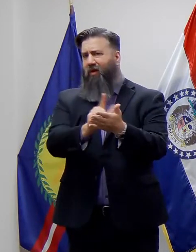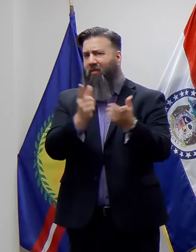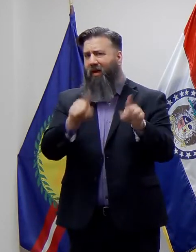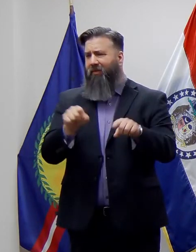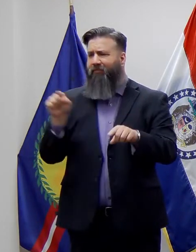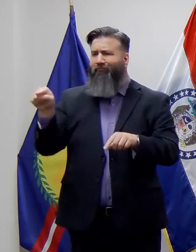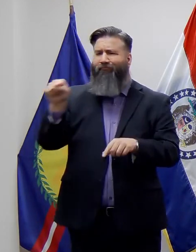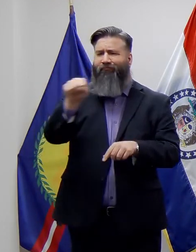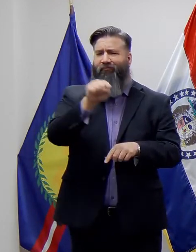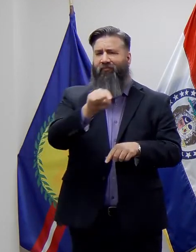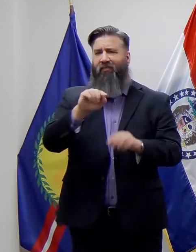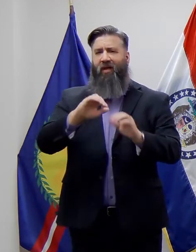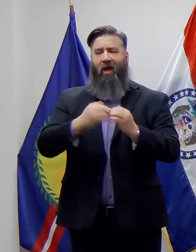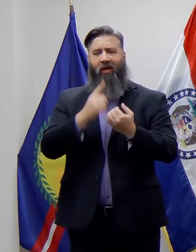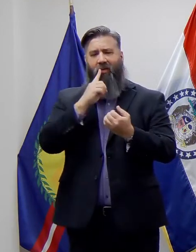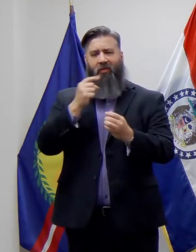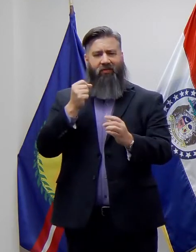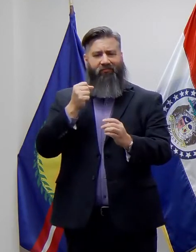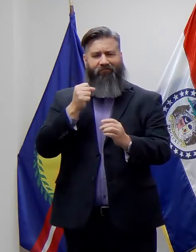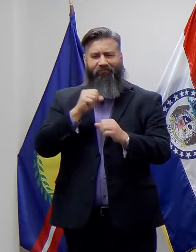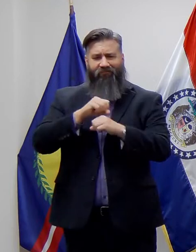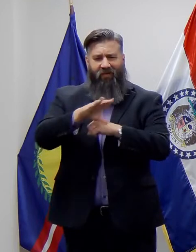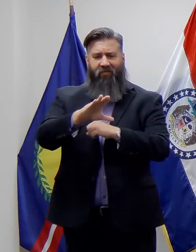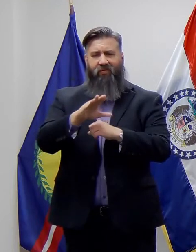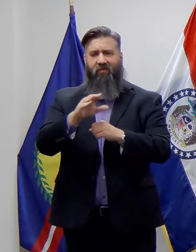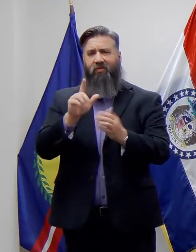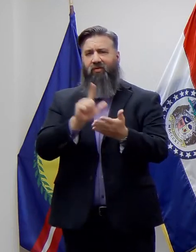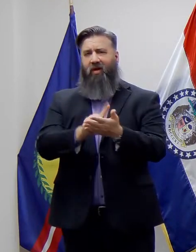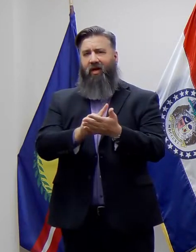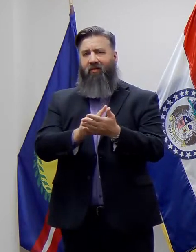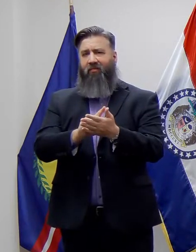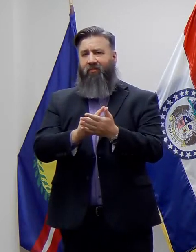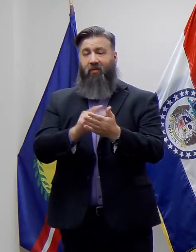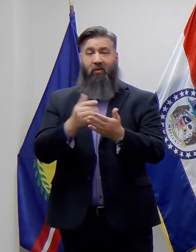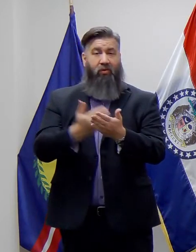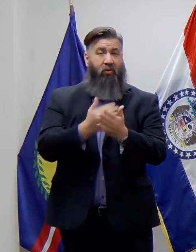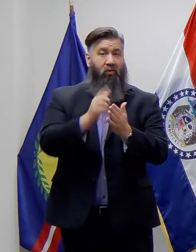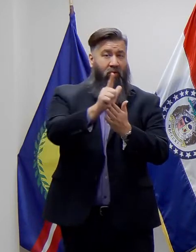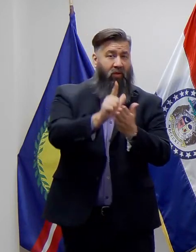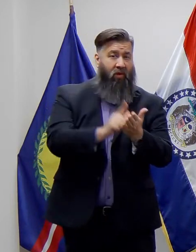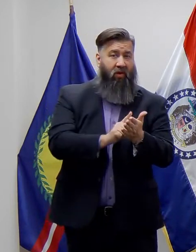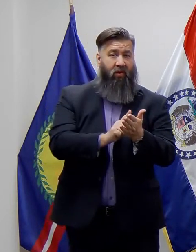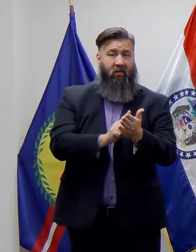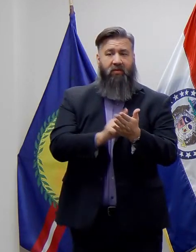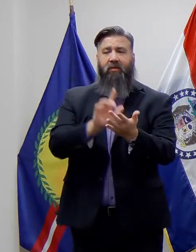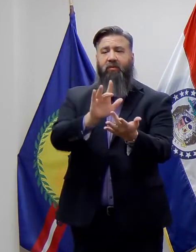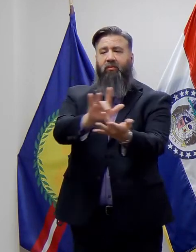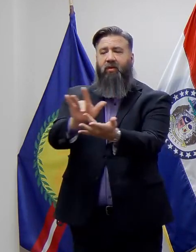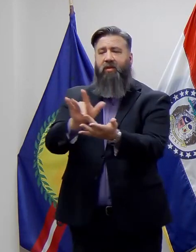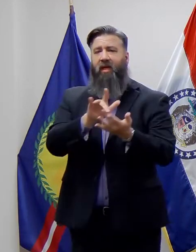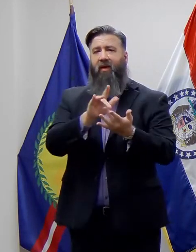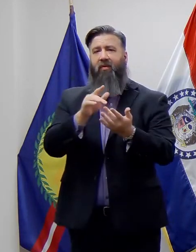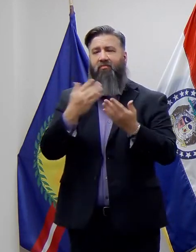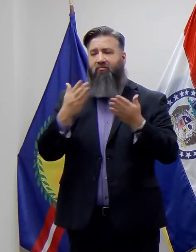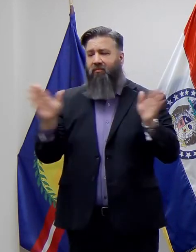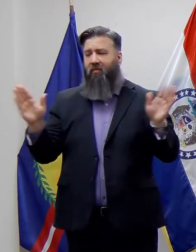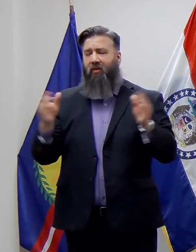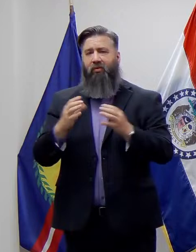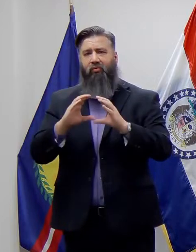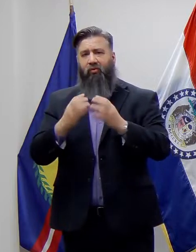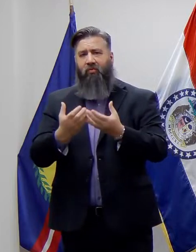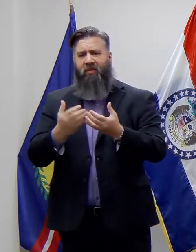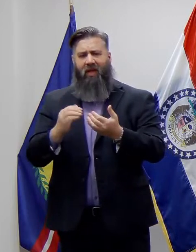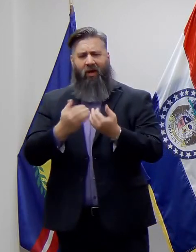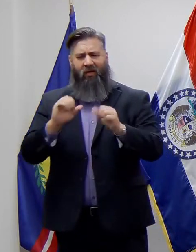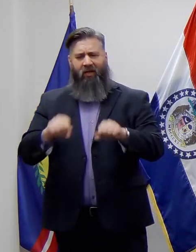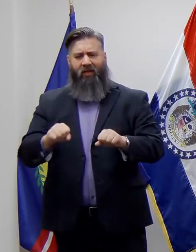the way they can really impact crime? Is it policy? Is it reaching out to public groups? What's the impact there, and how do you think they can do the most